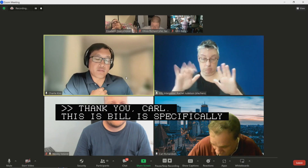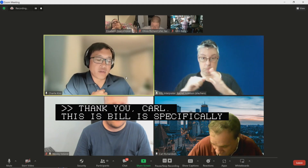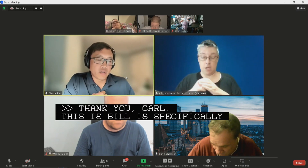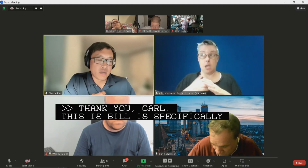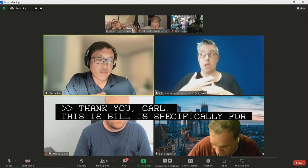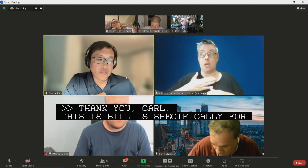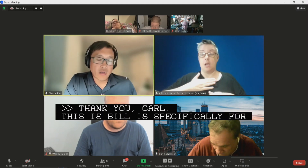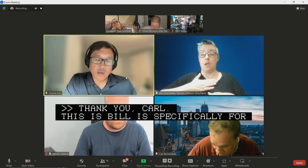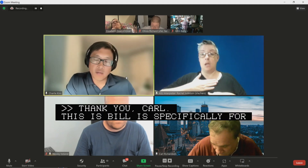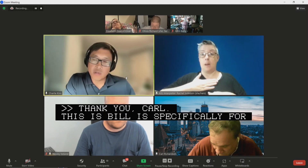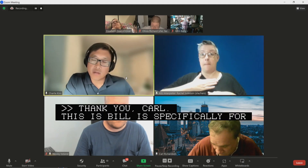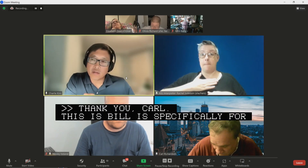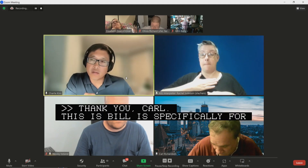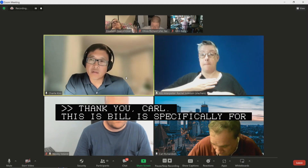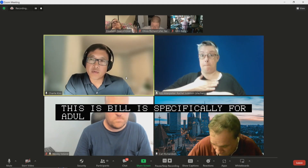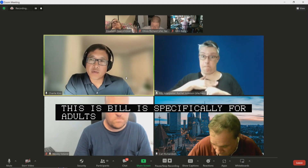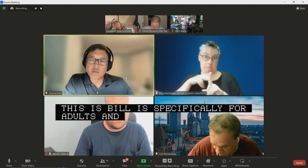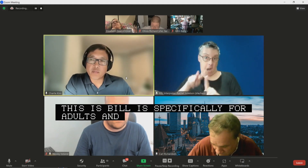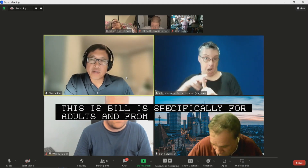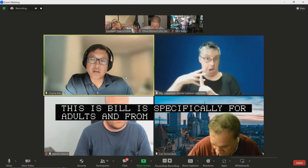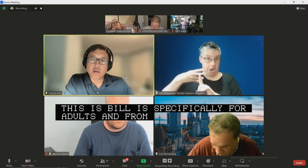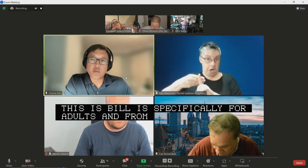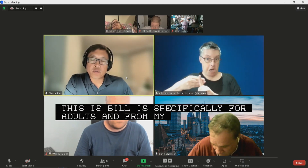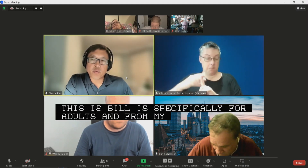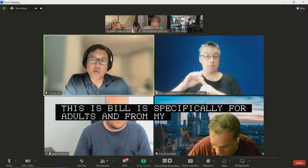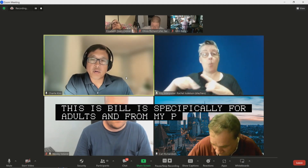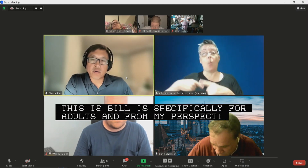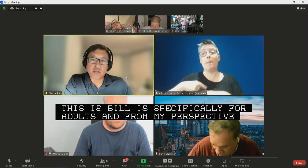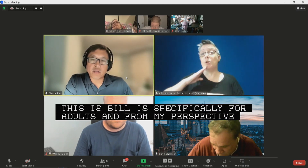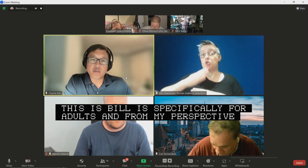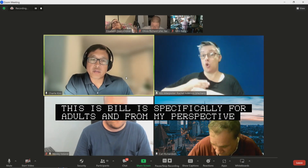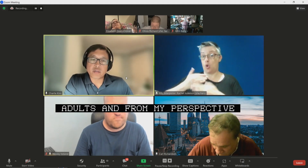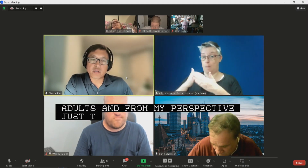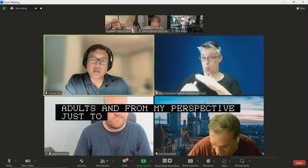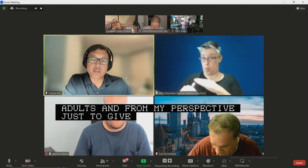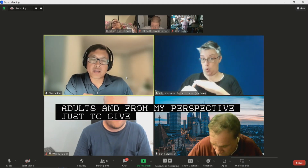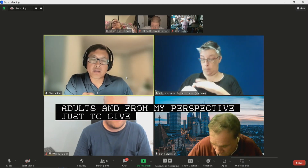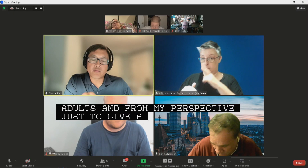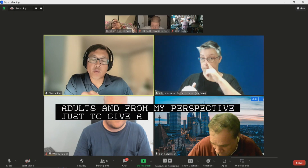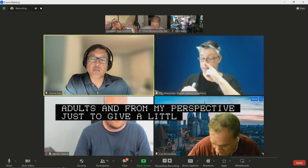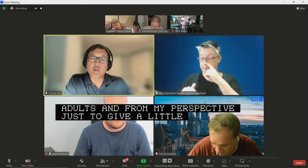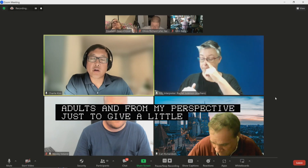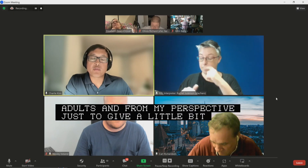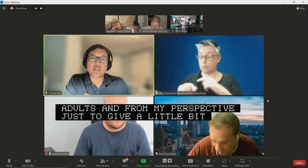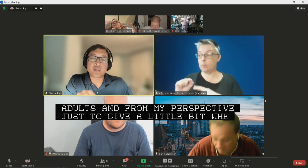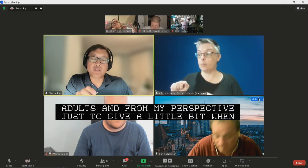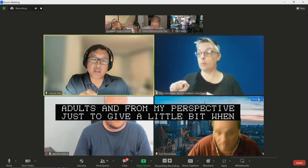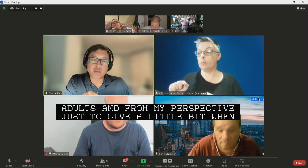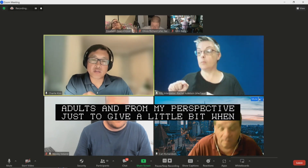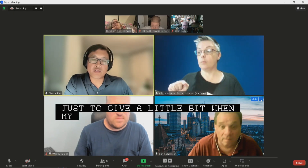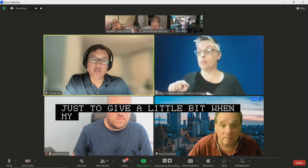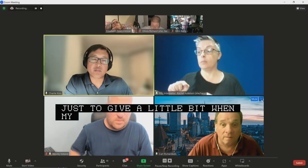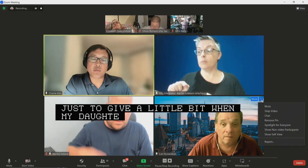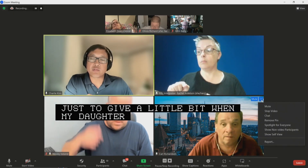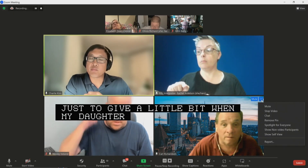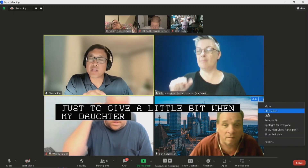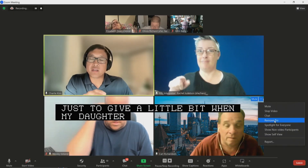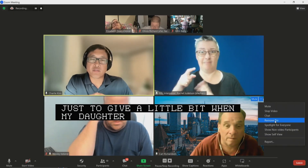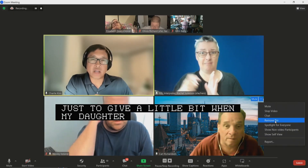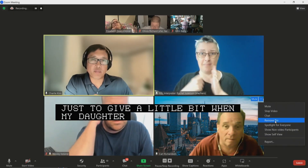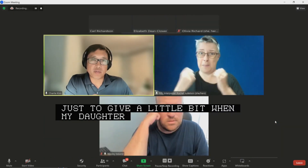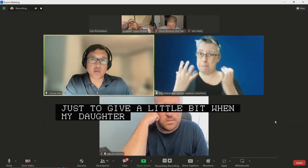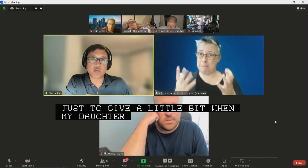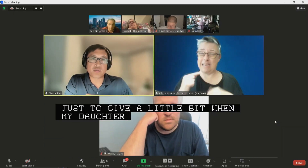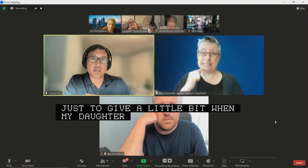just to give a little bit, when my daughter was born, there's, you know, what were required were significant surgeries, went through